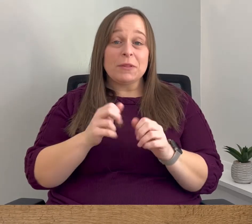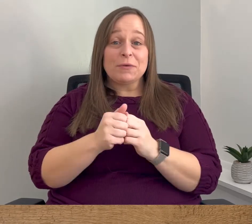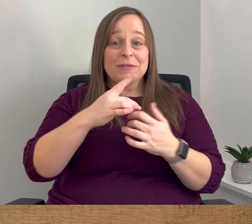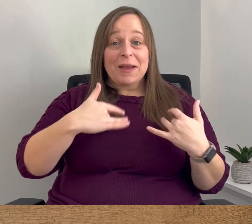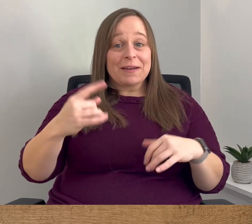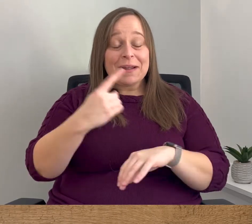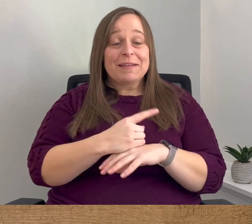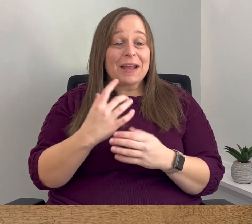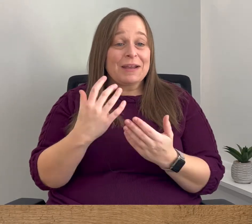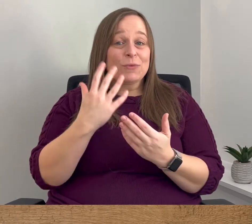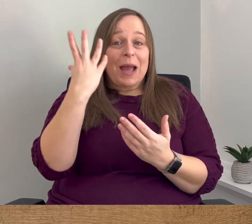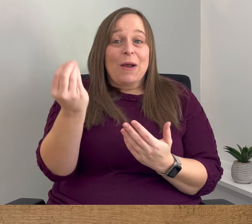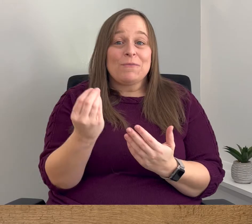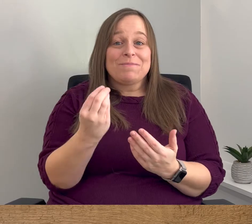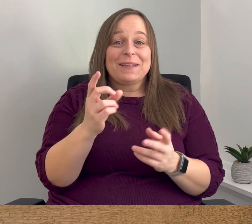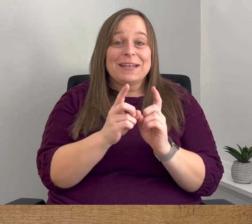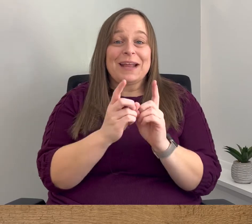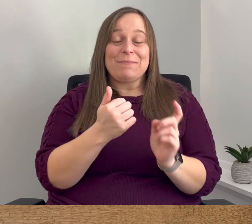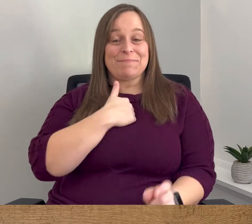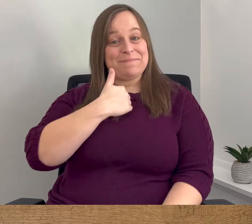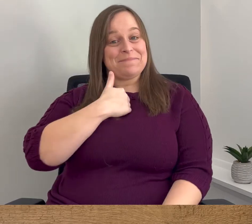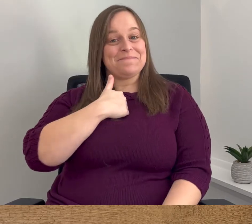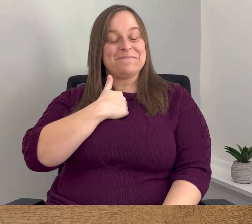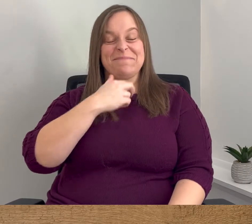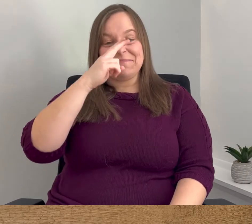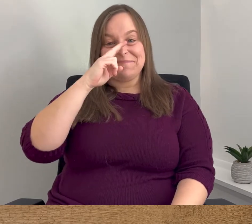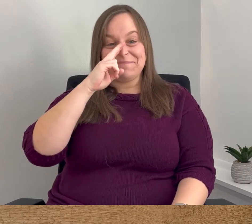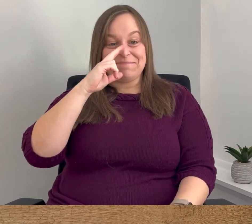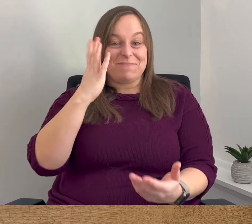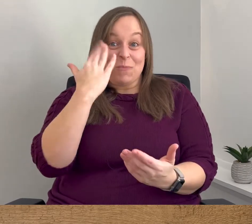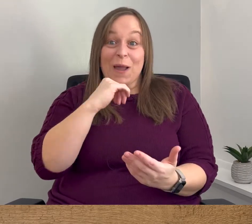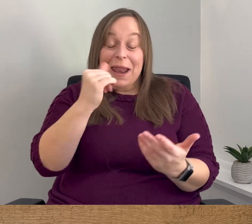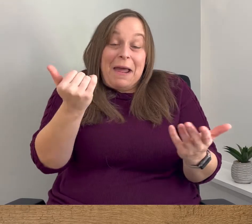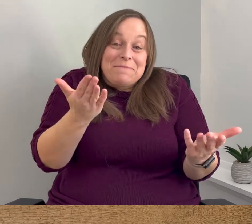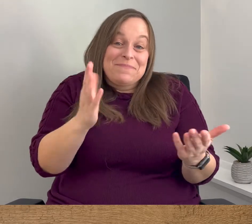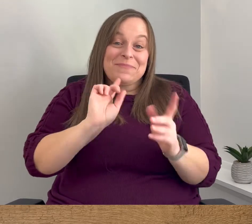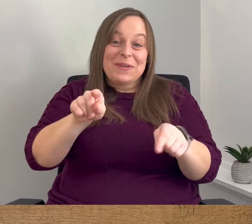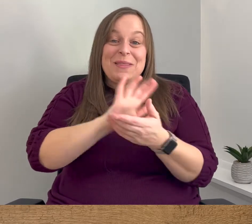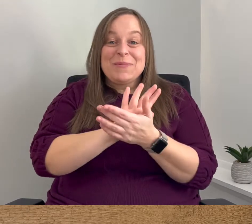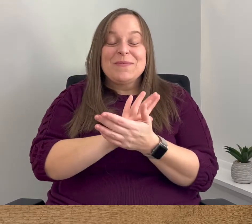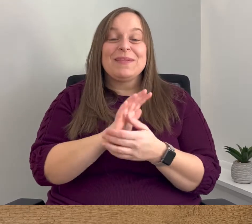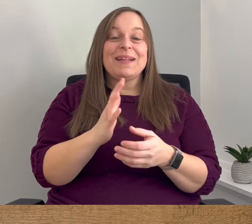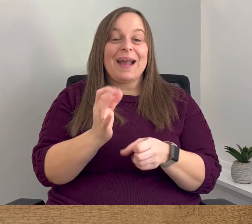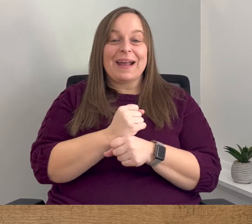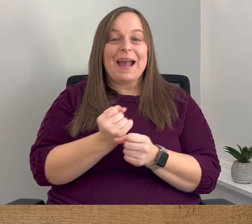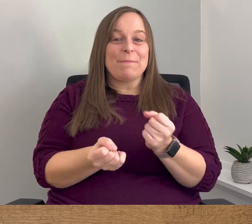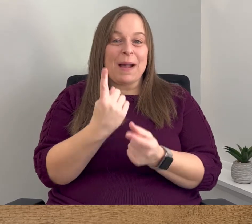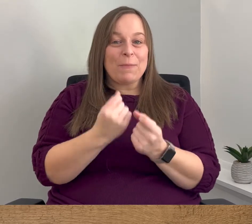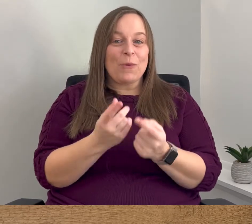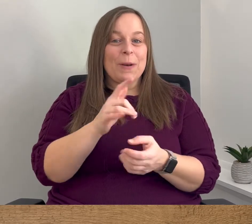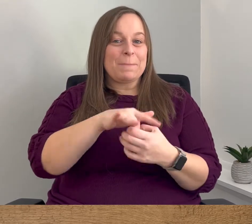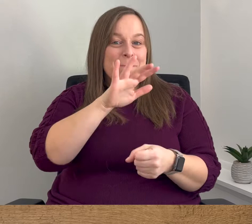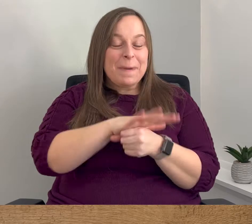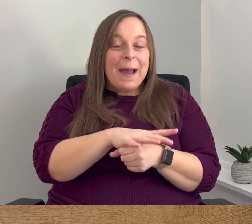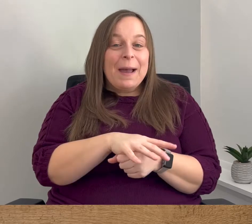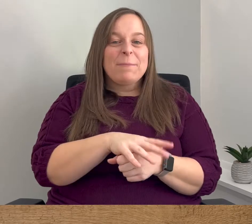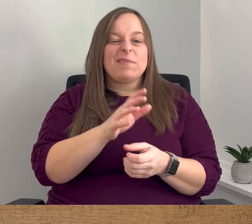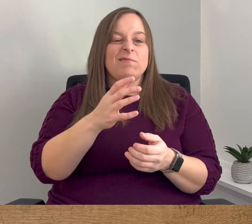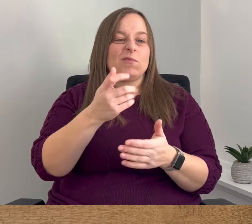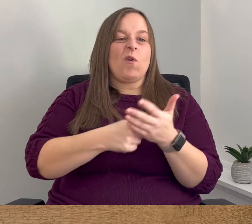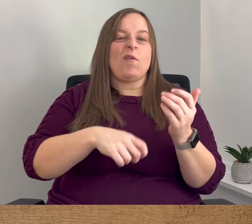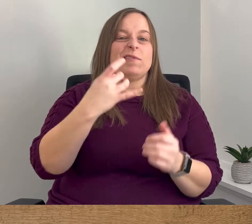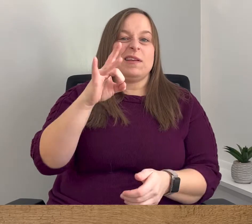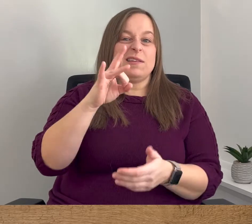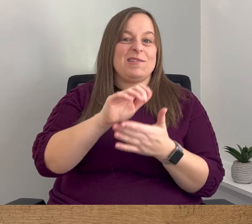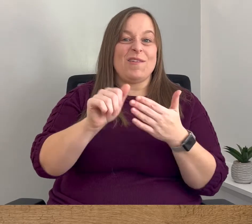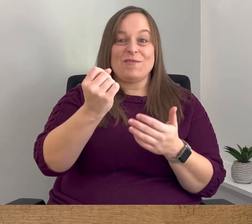wanted to do something fun. It was Valentine's Day. And I decided to just take myself to the movies. So I got a popcorn and a